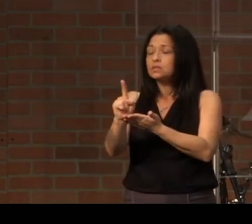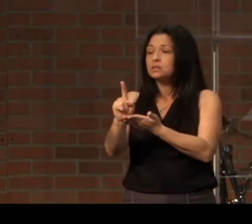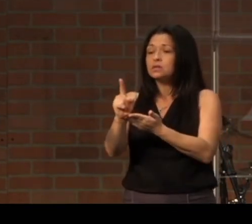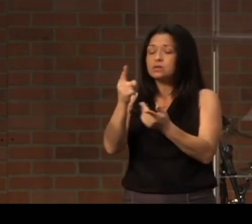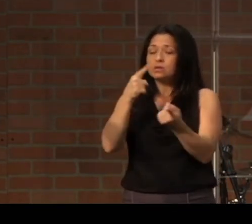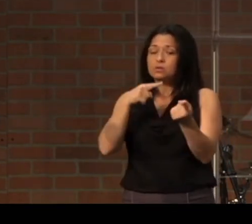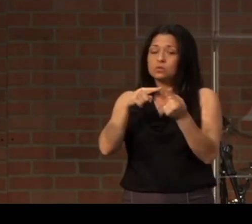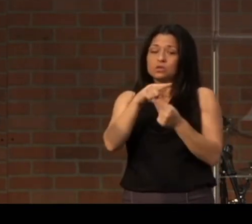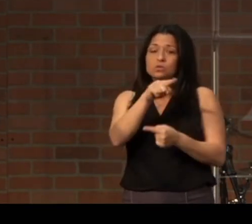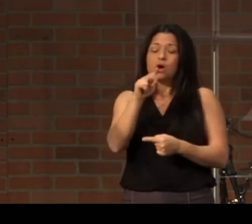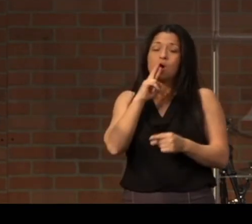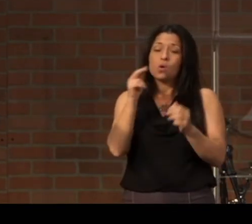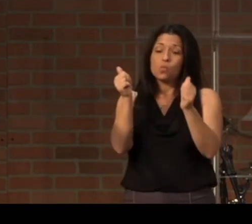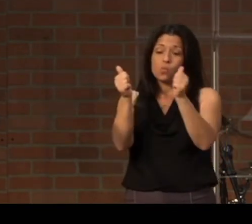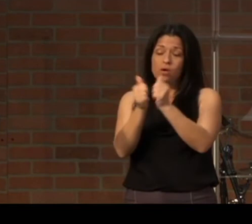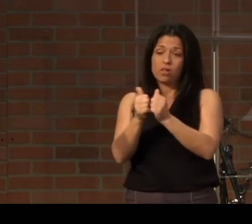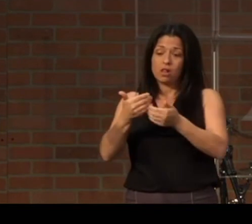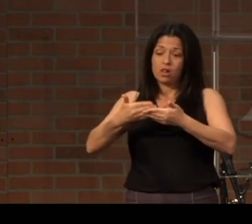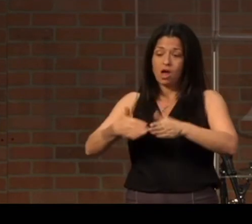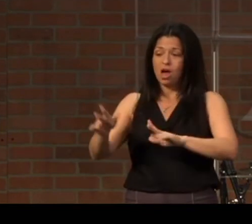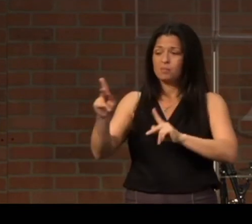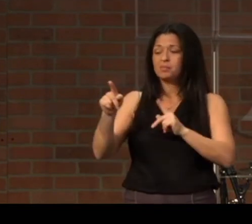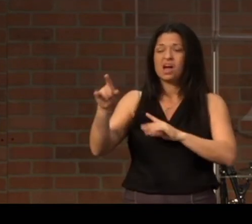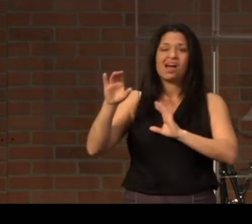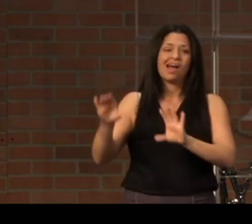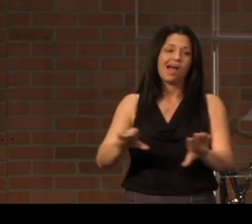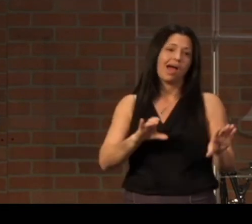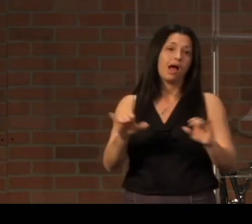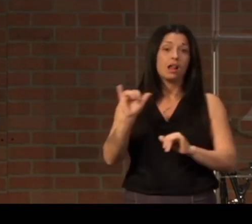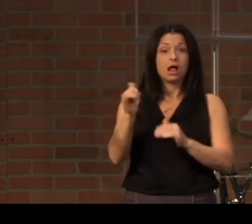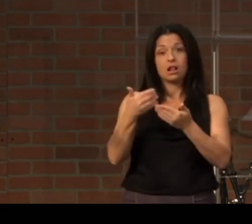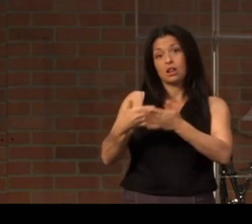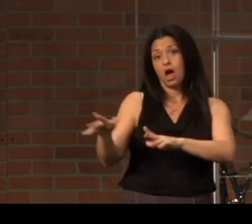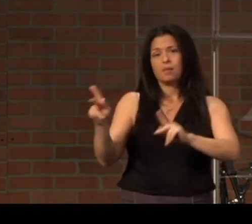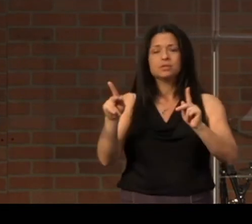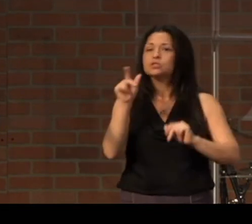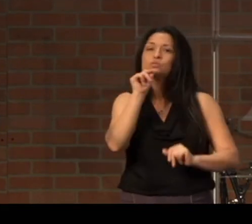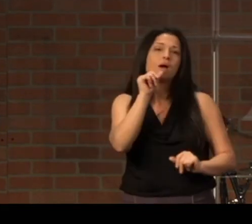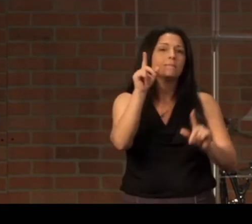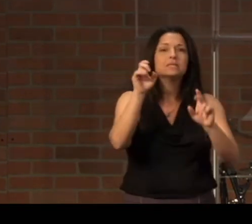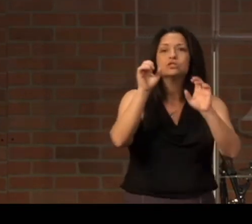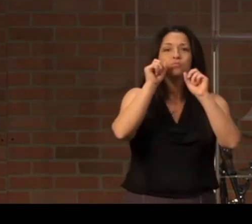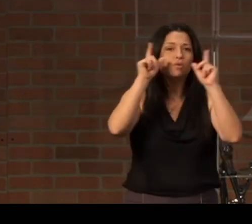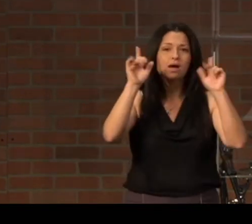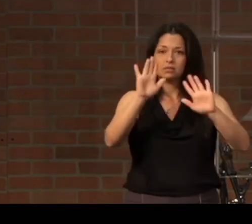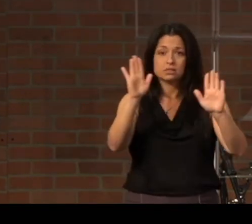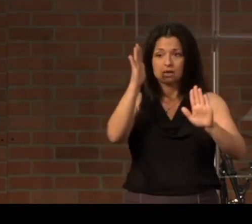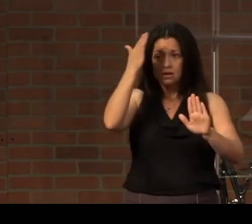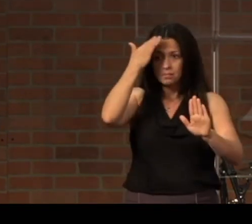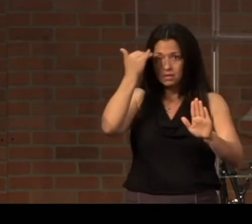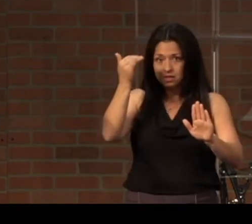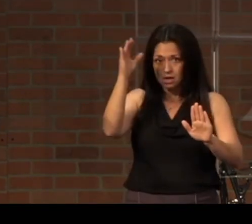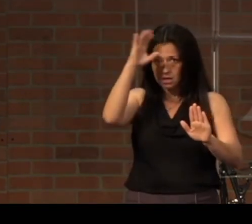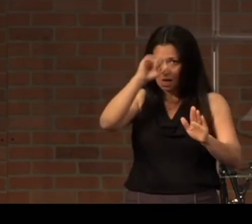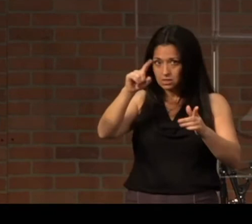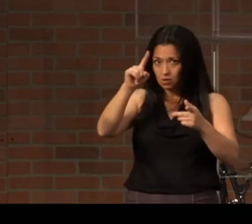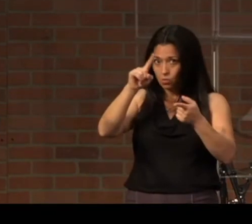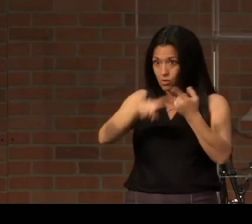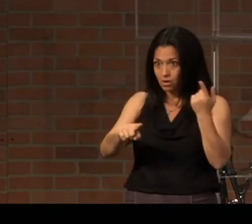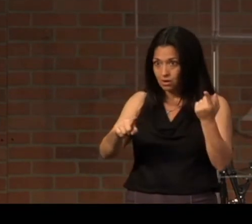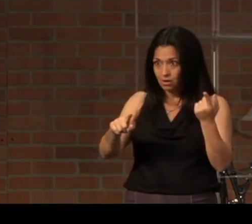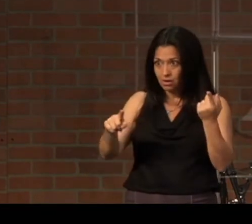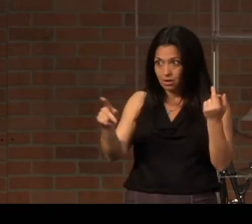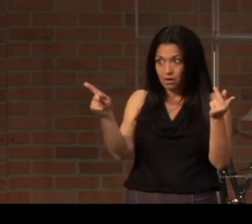This week when you're with lost people and they act like lost people, don't be surprised. Because guess what? Lost people act like lost